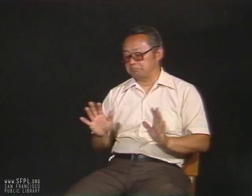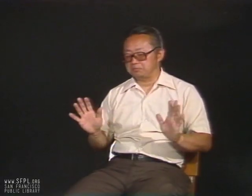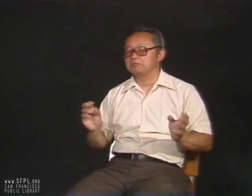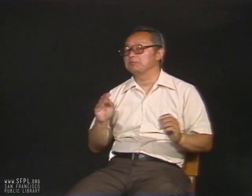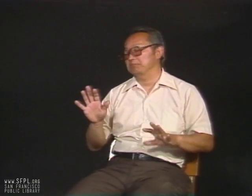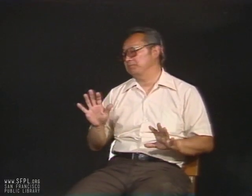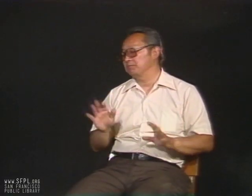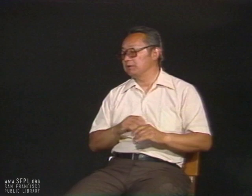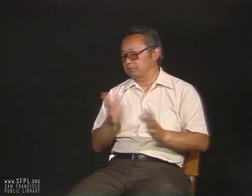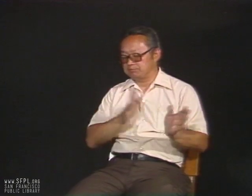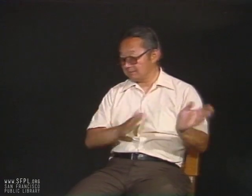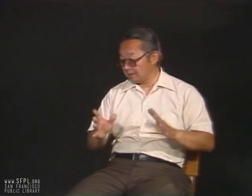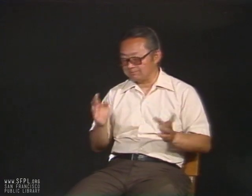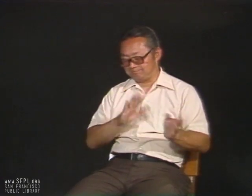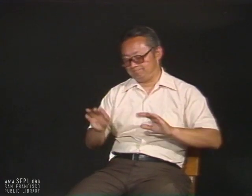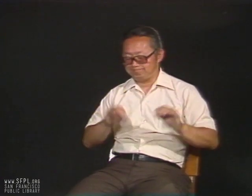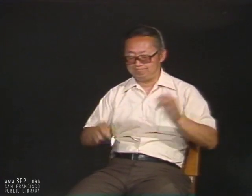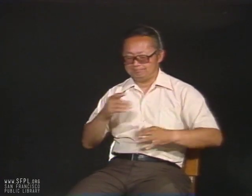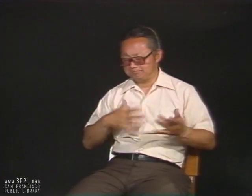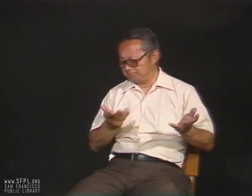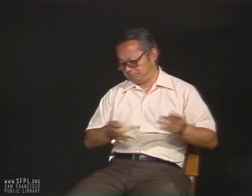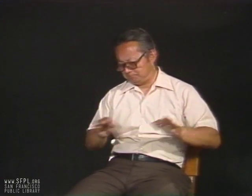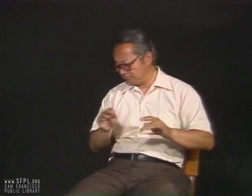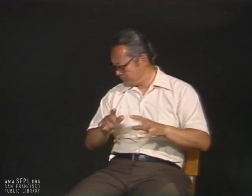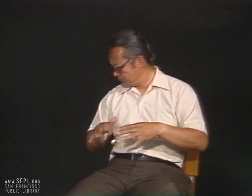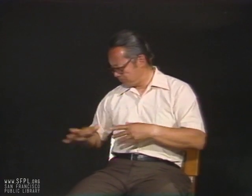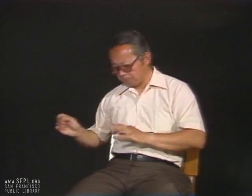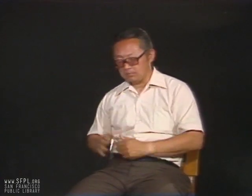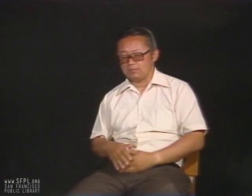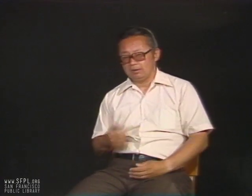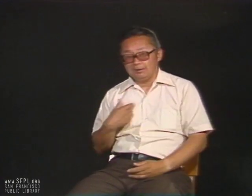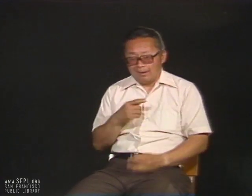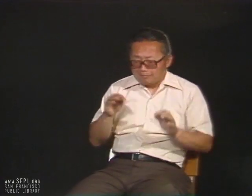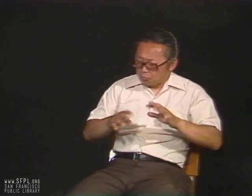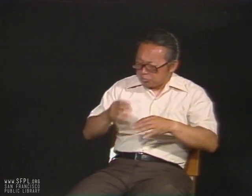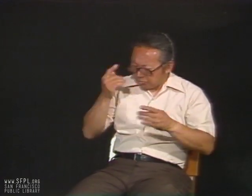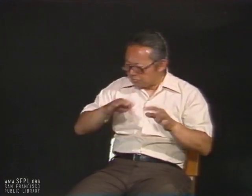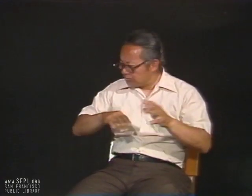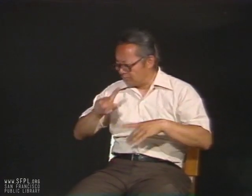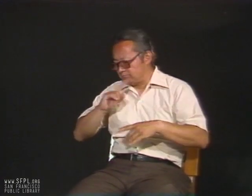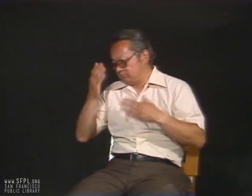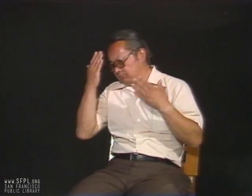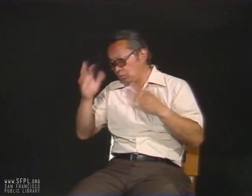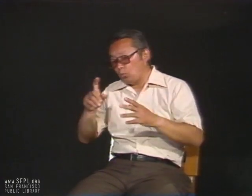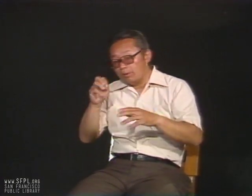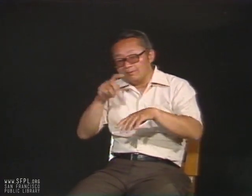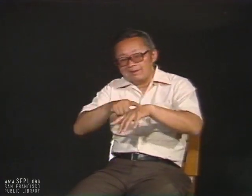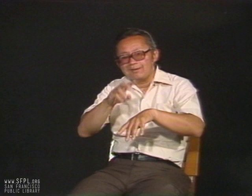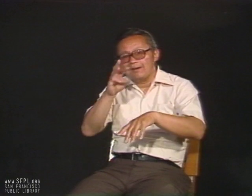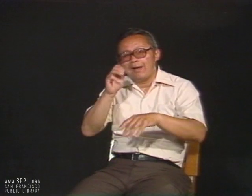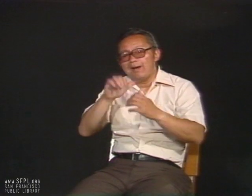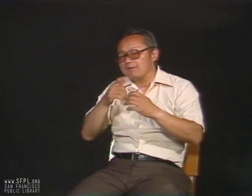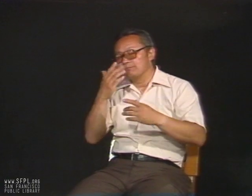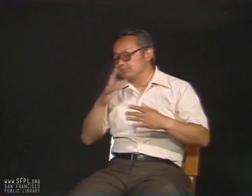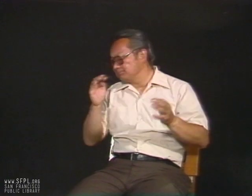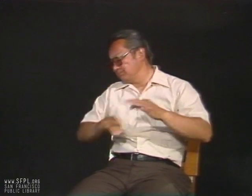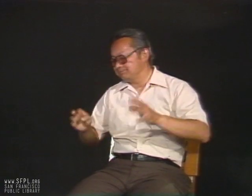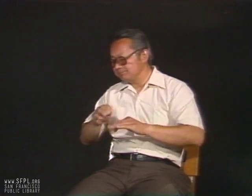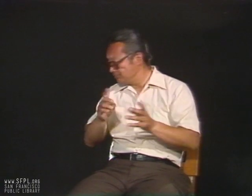The next day, we packed all of our belongings. I never did know the reason for the transfer, or